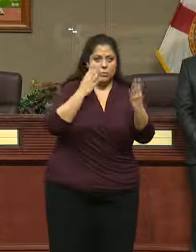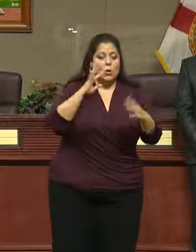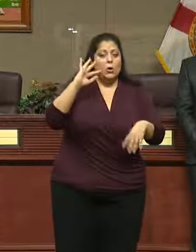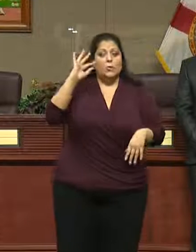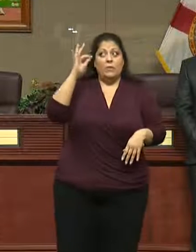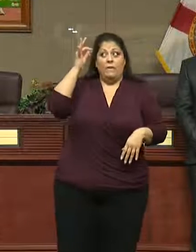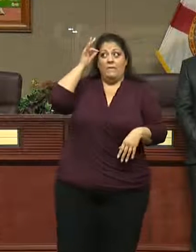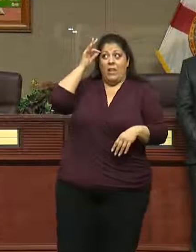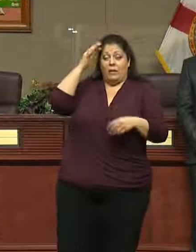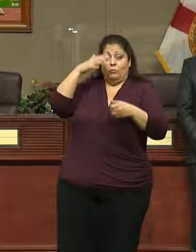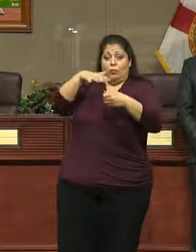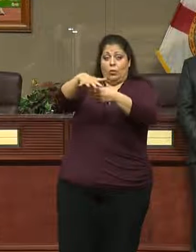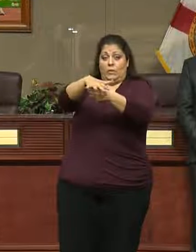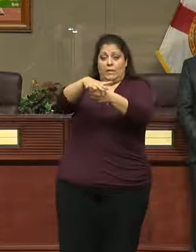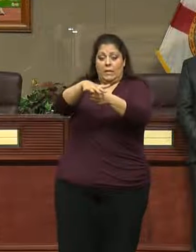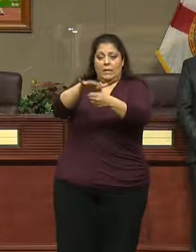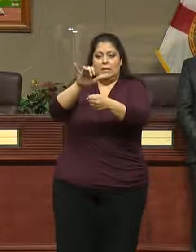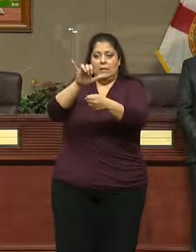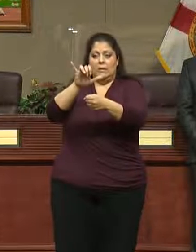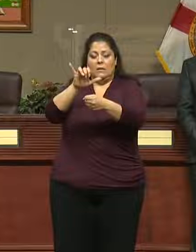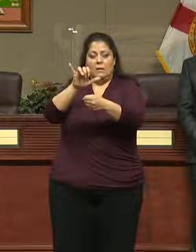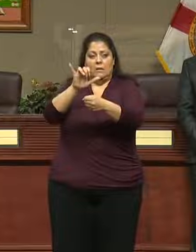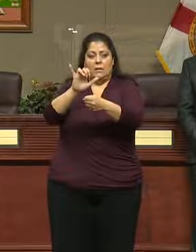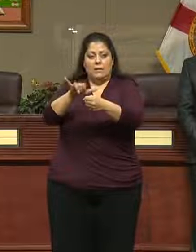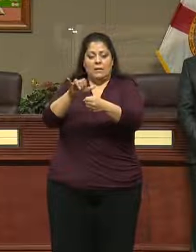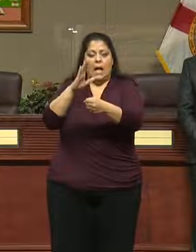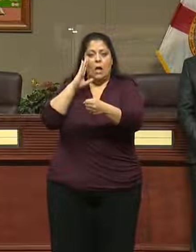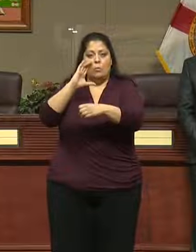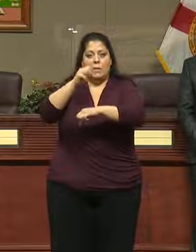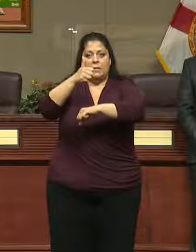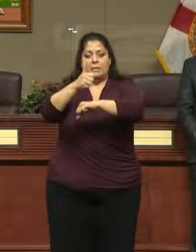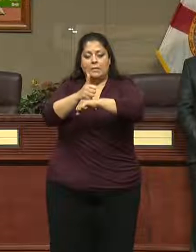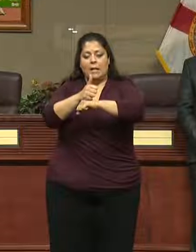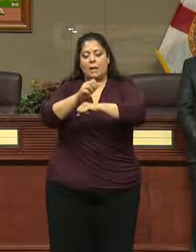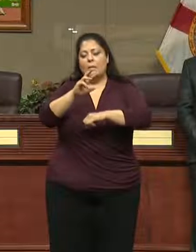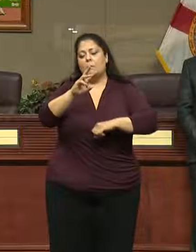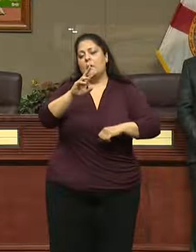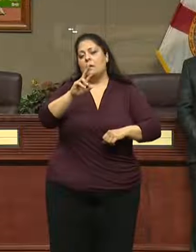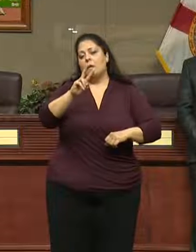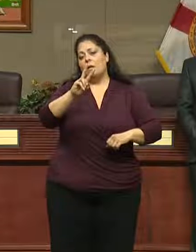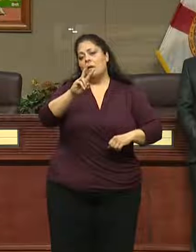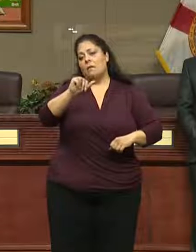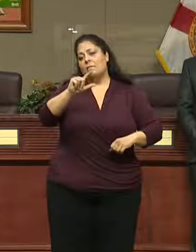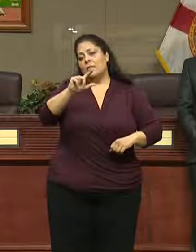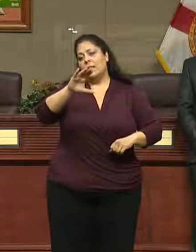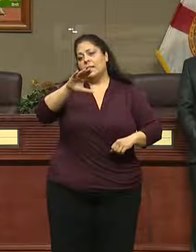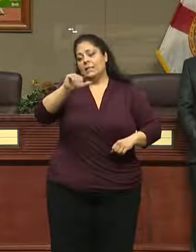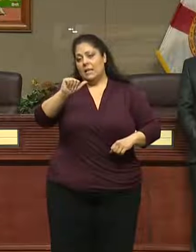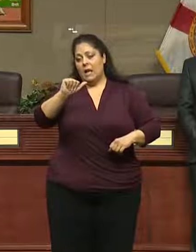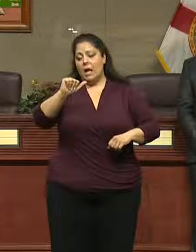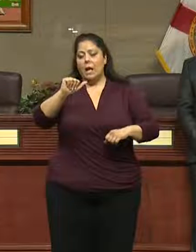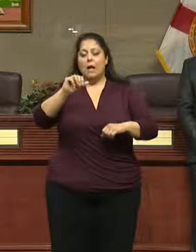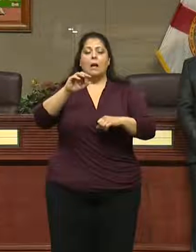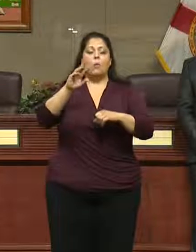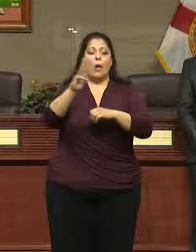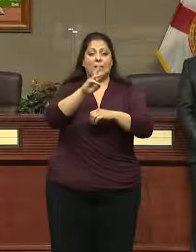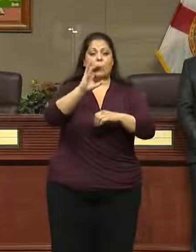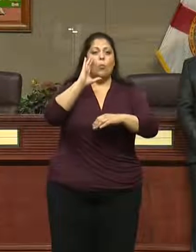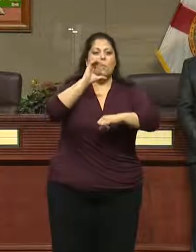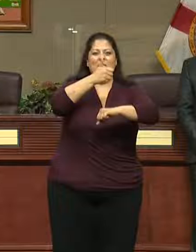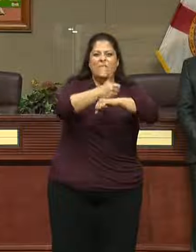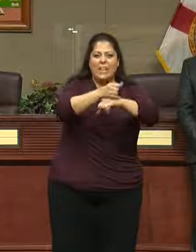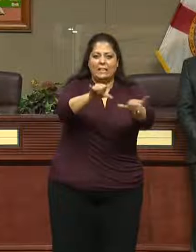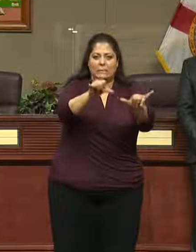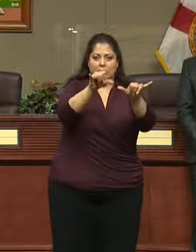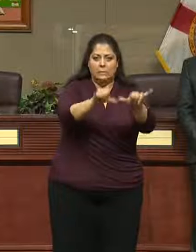it's going to be a fixed site at Valencia West. That's going to be a fixed site there. And then from there,